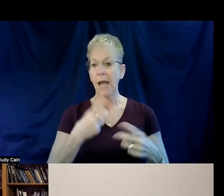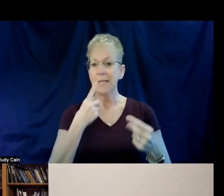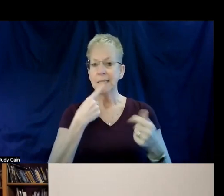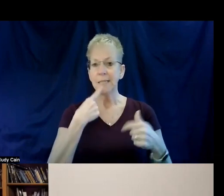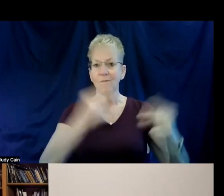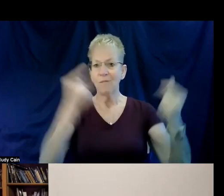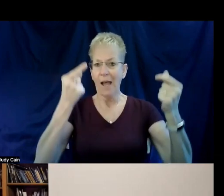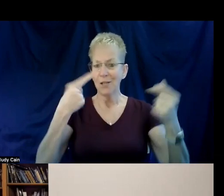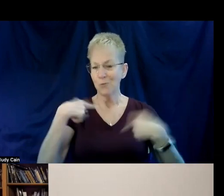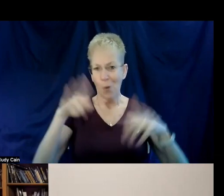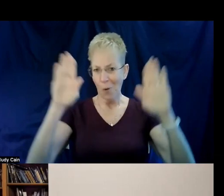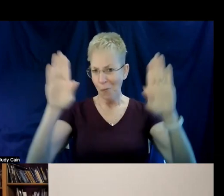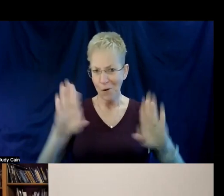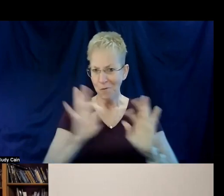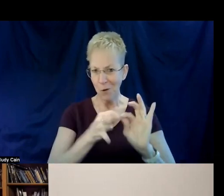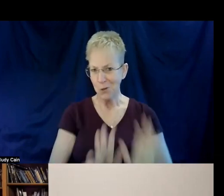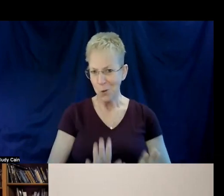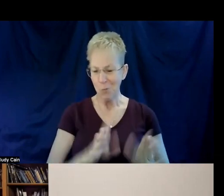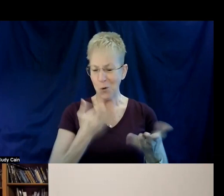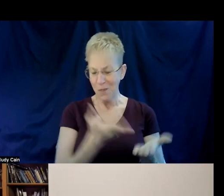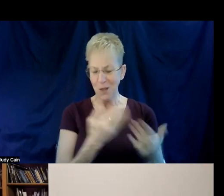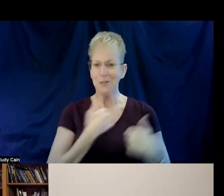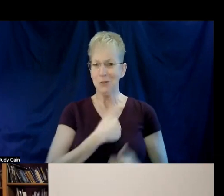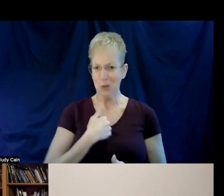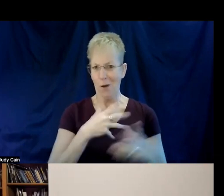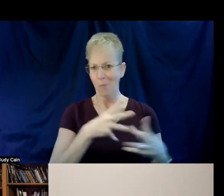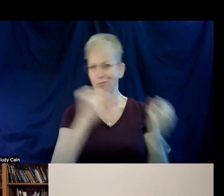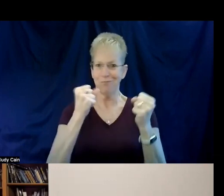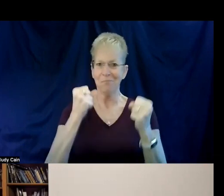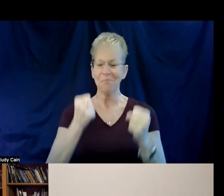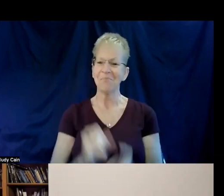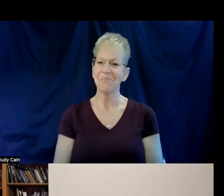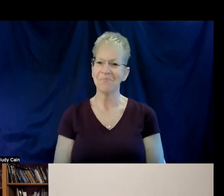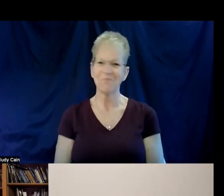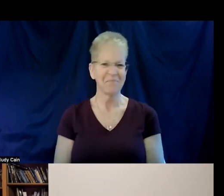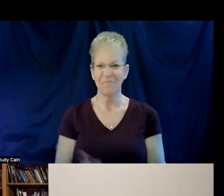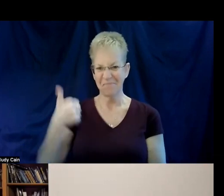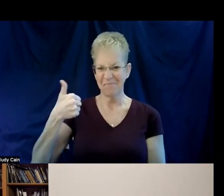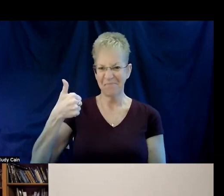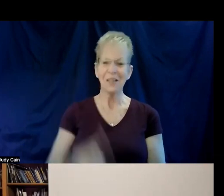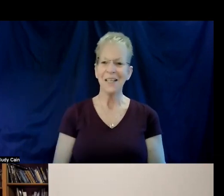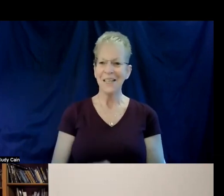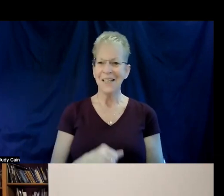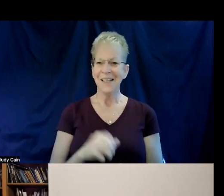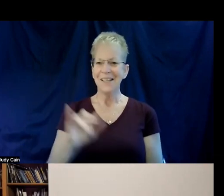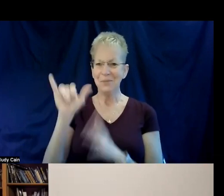our wonderful ASL interpreter there. It's